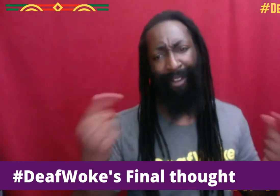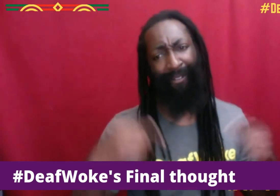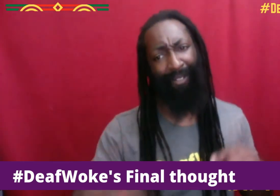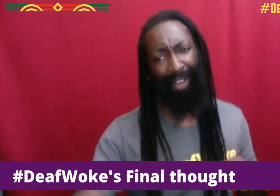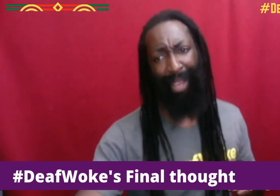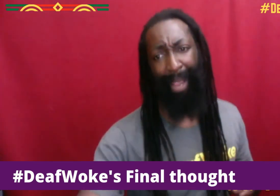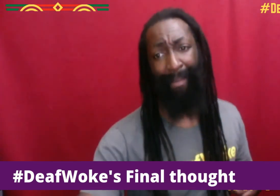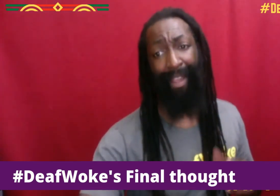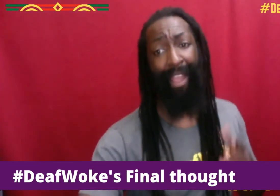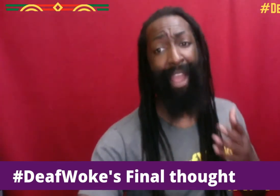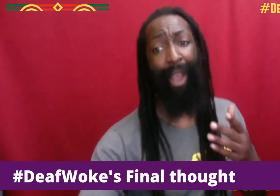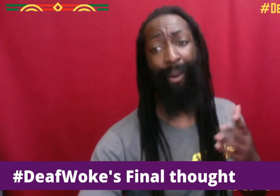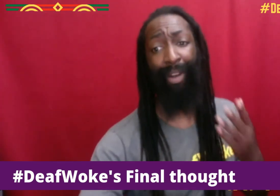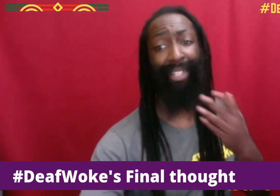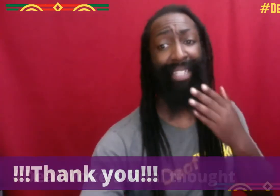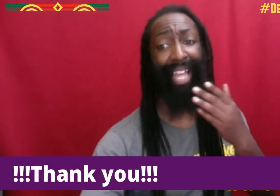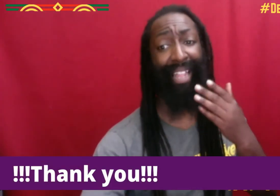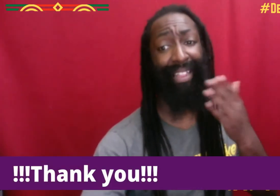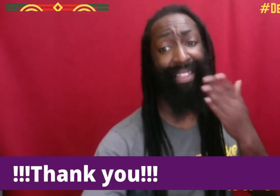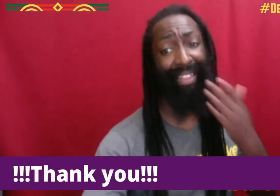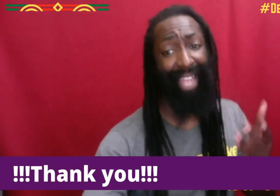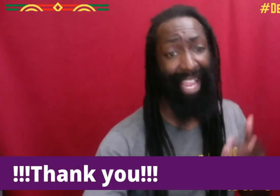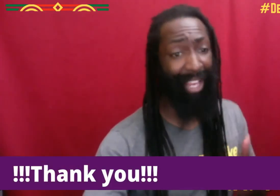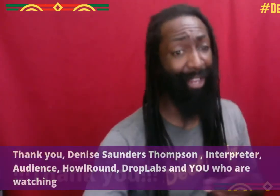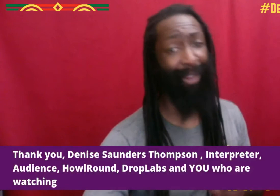participate, collaborate. Thank you for watching.